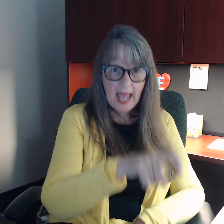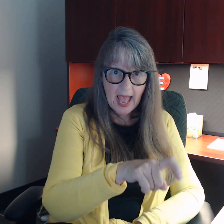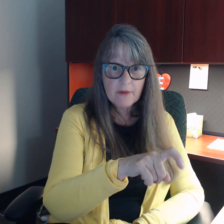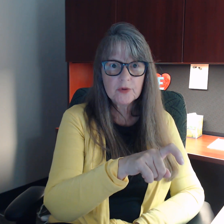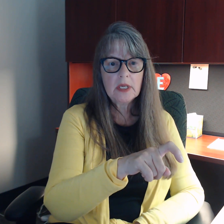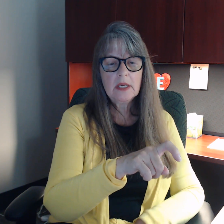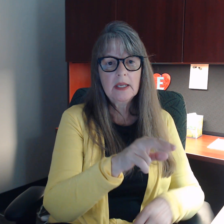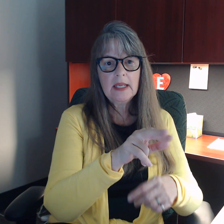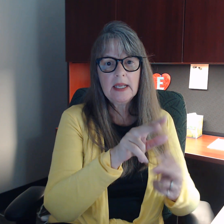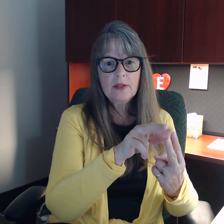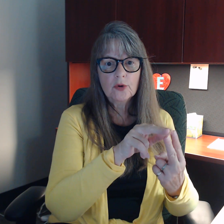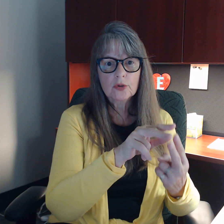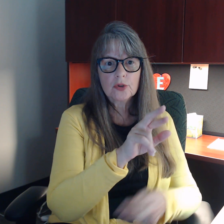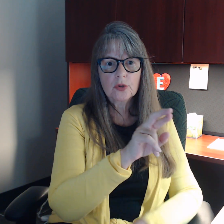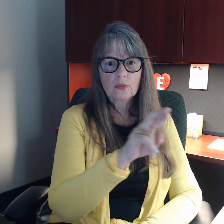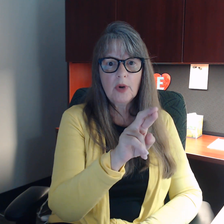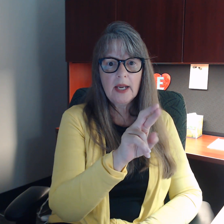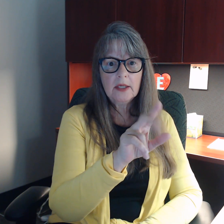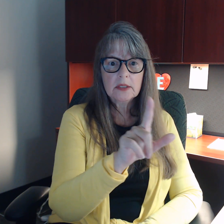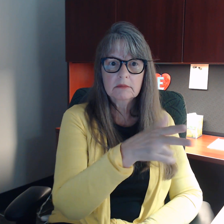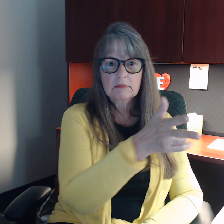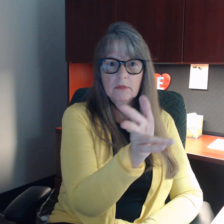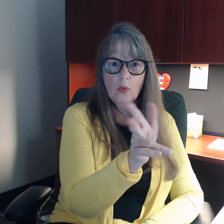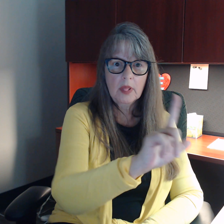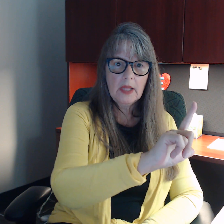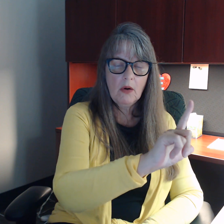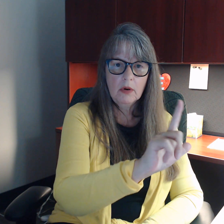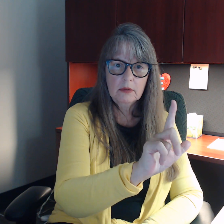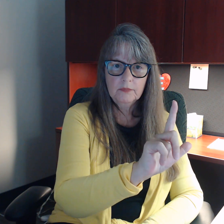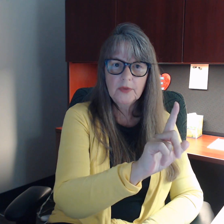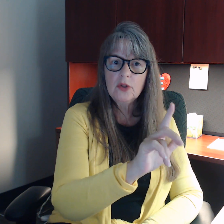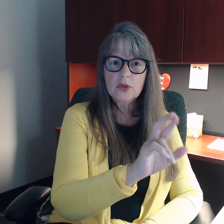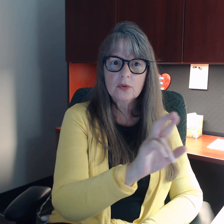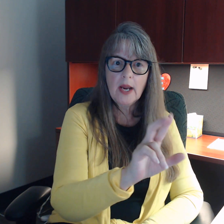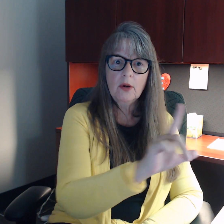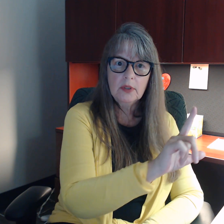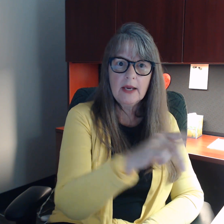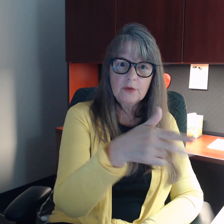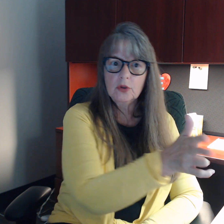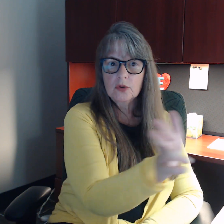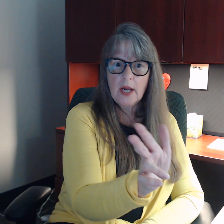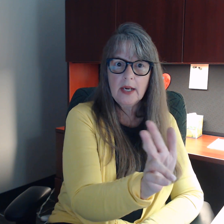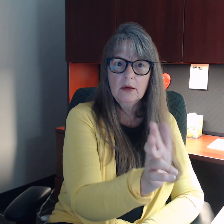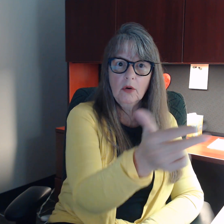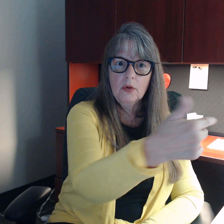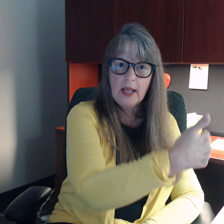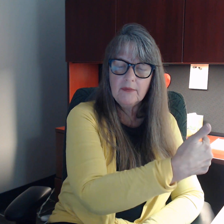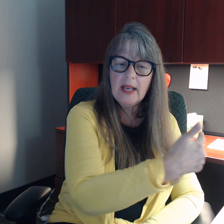have to either turn right or you could do right or left, or you could do right or left, and I would